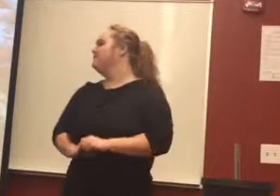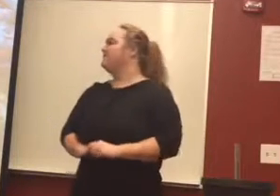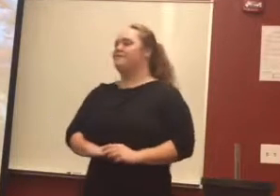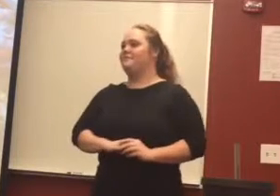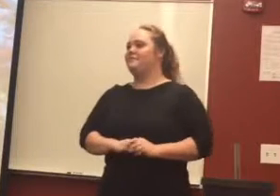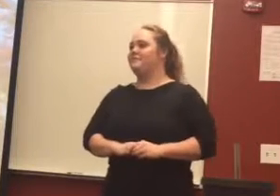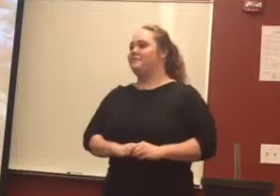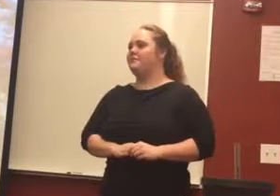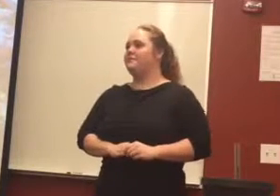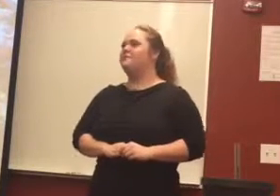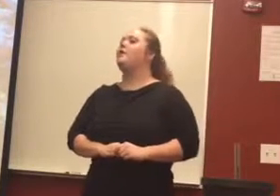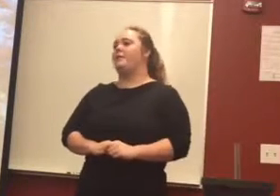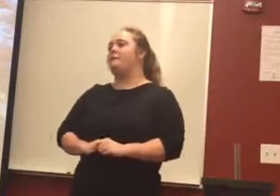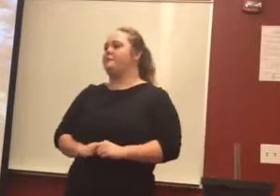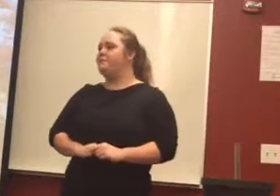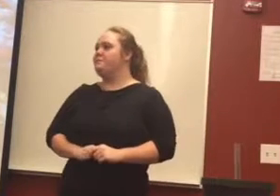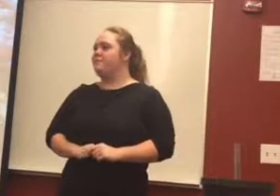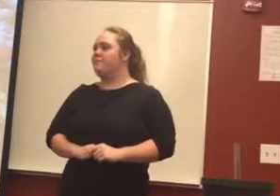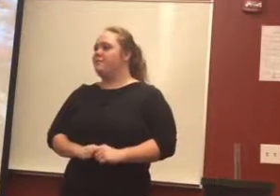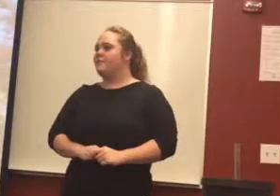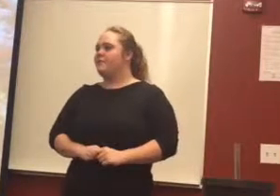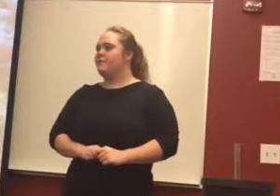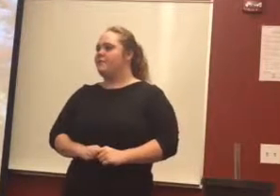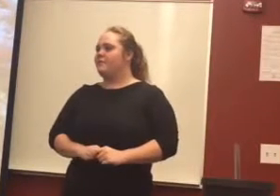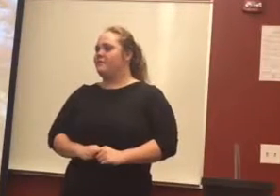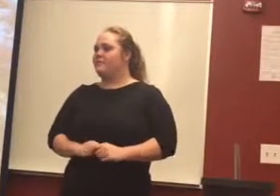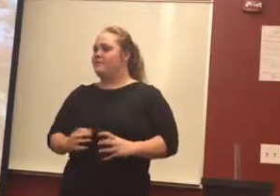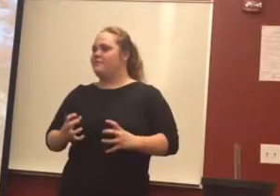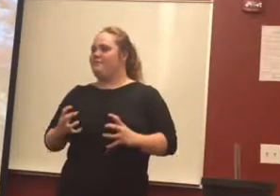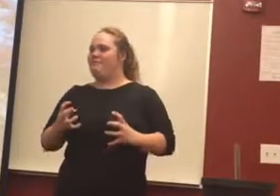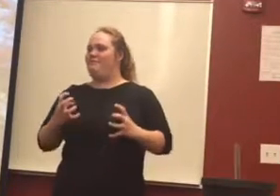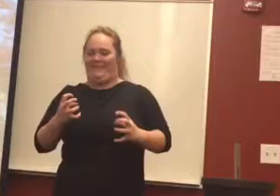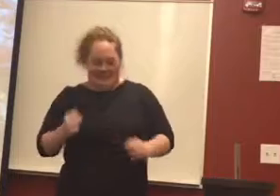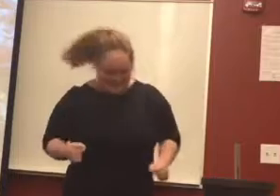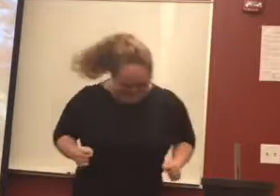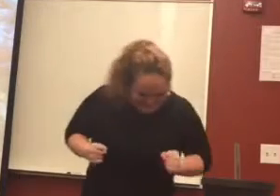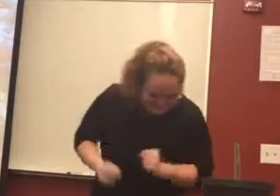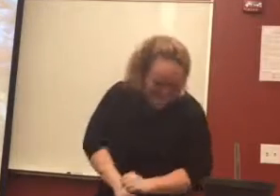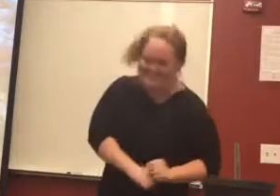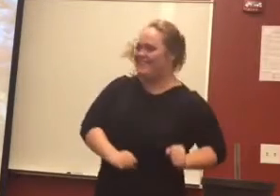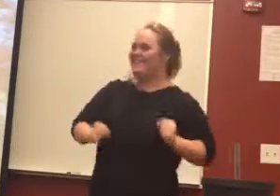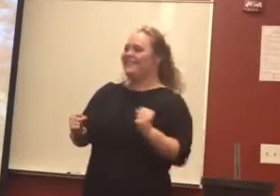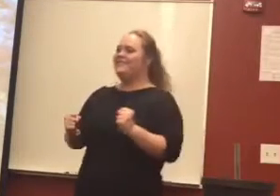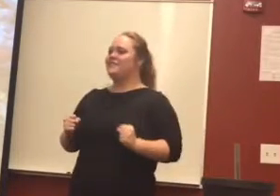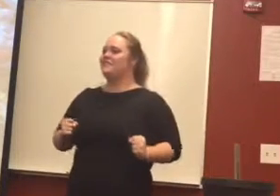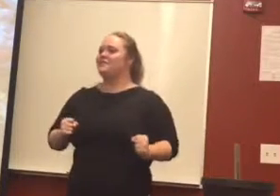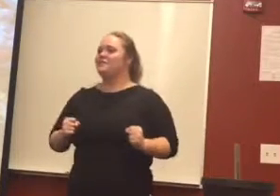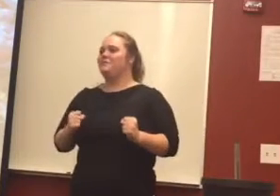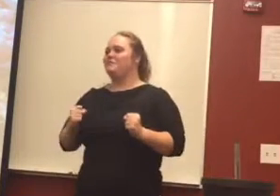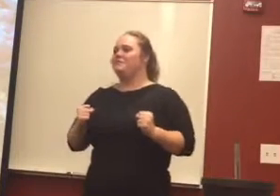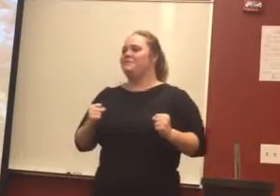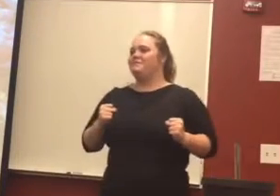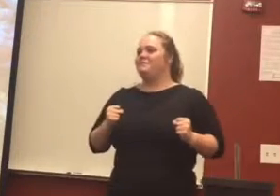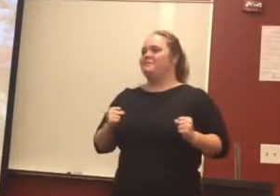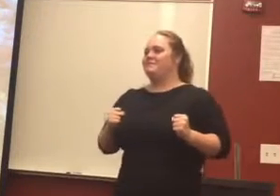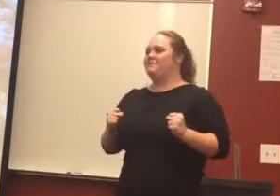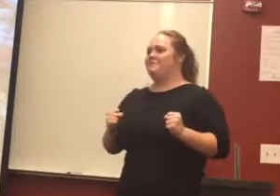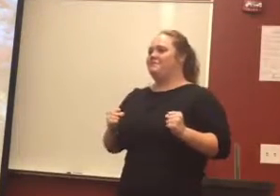that they're missing. So, I know it's tough, you know what I mean, because you're like, they're gonna make me lose my thought or